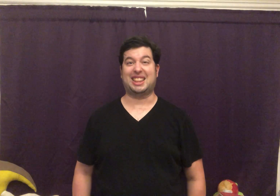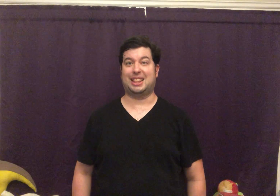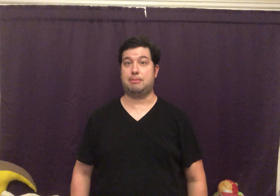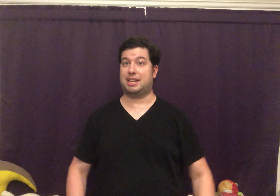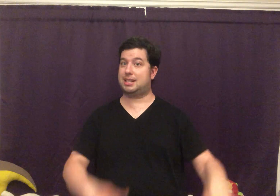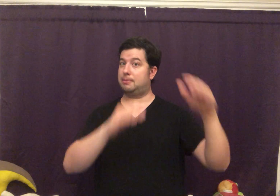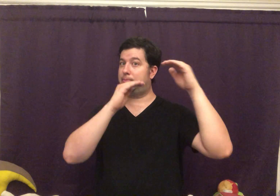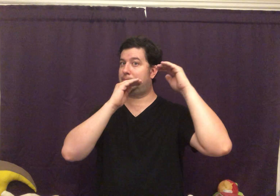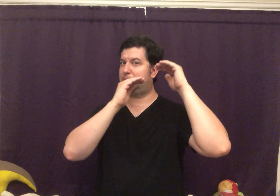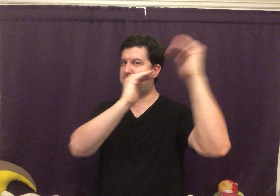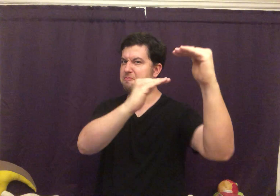limit.